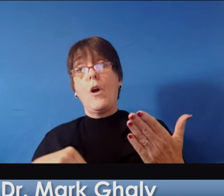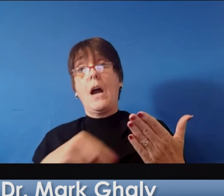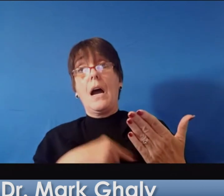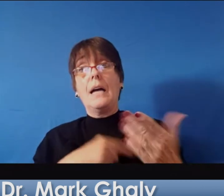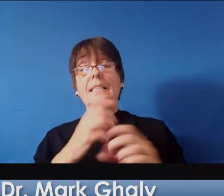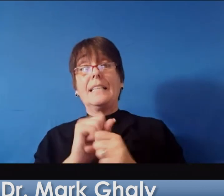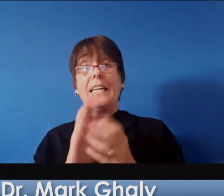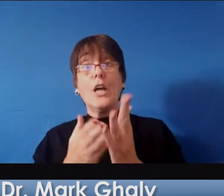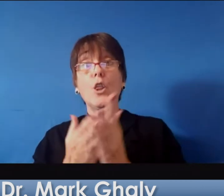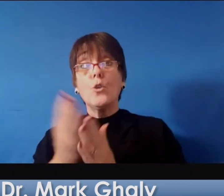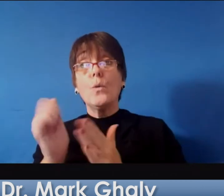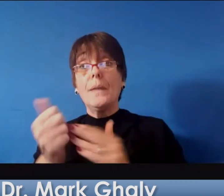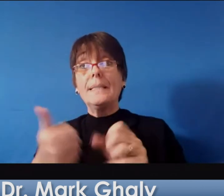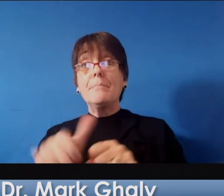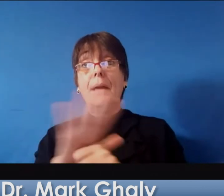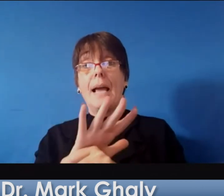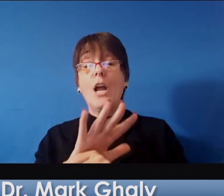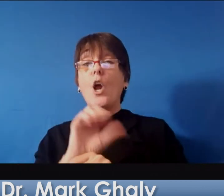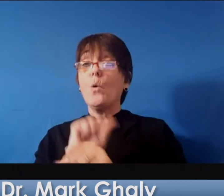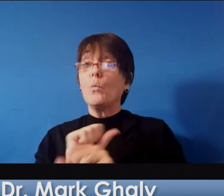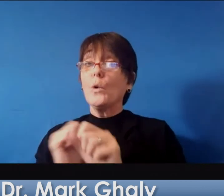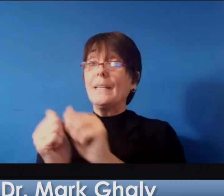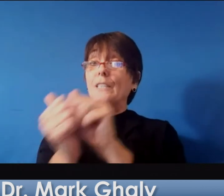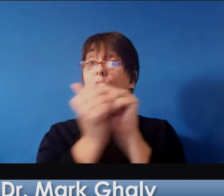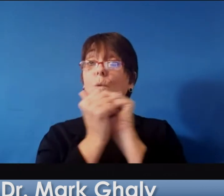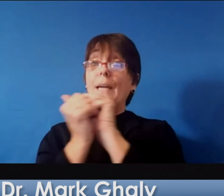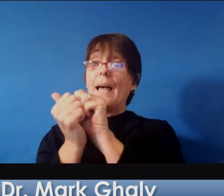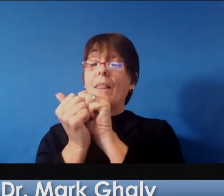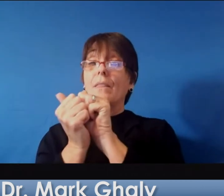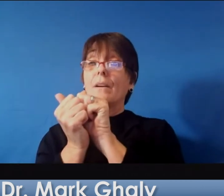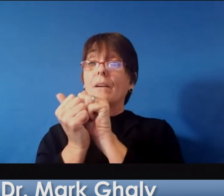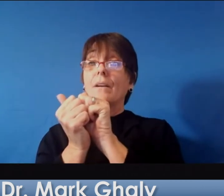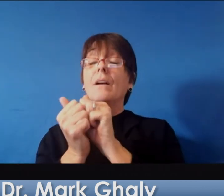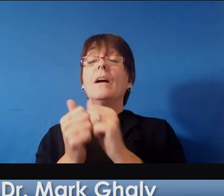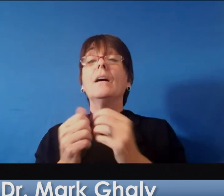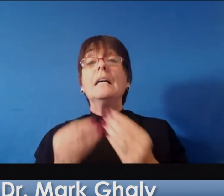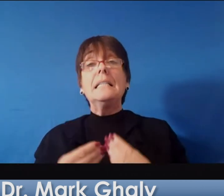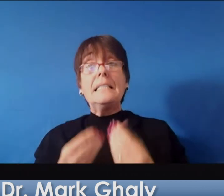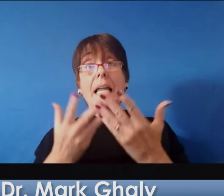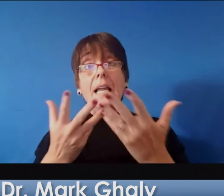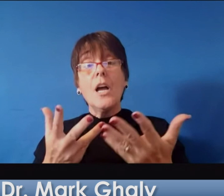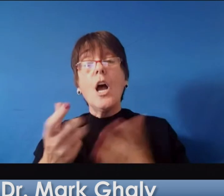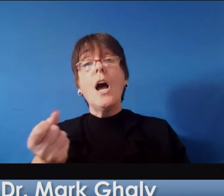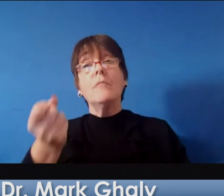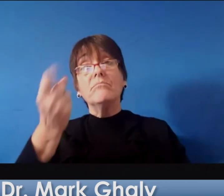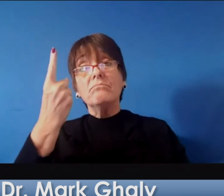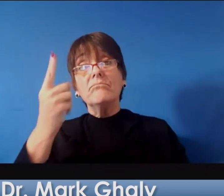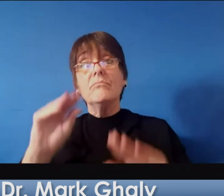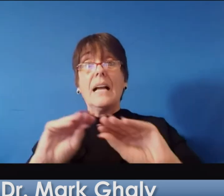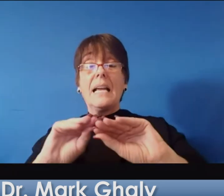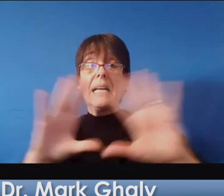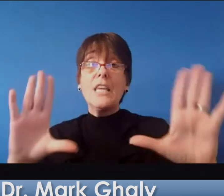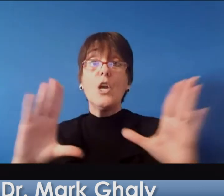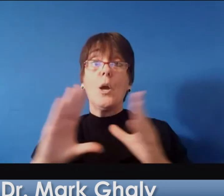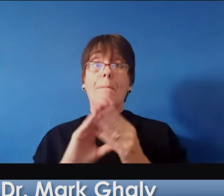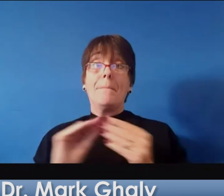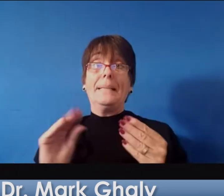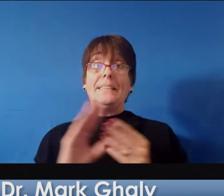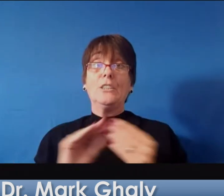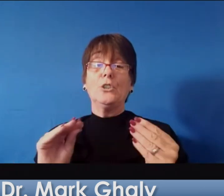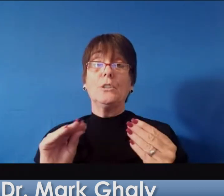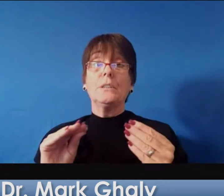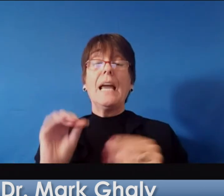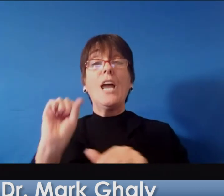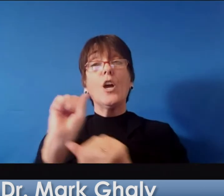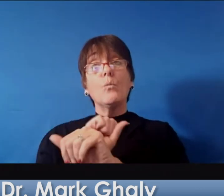the pandemic, working together, delivering relatable, understandable, clear messages, and